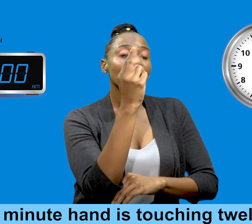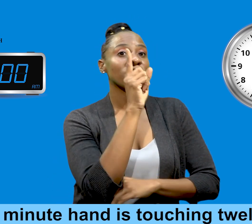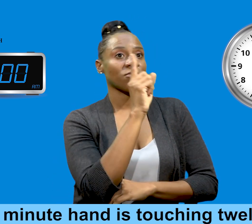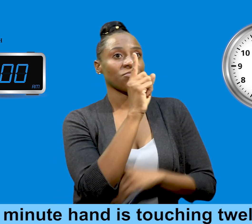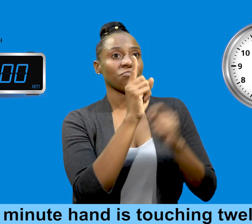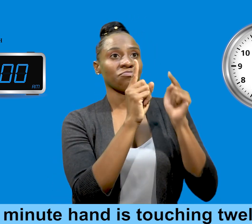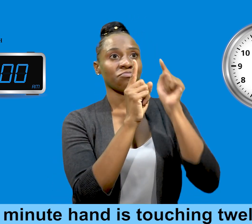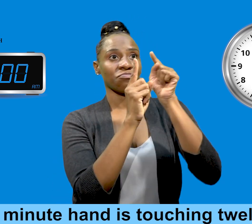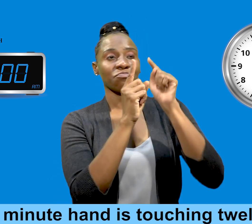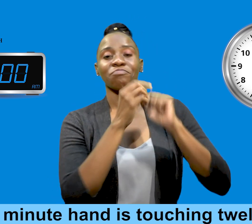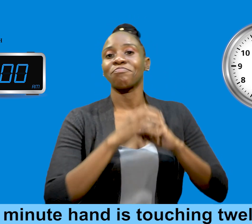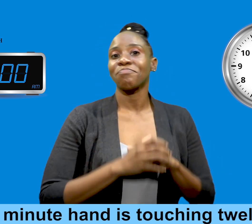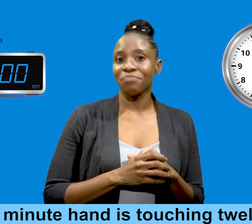12.